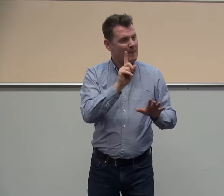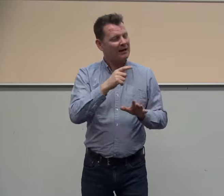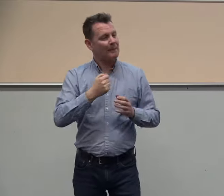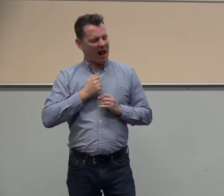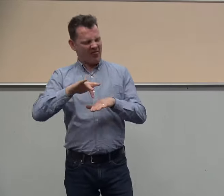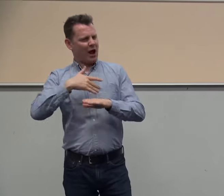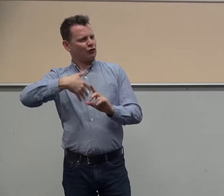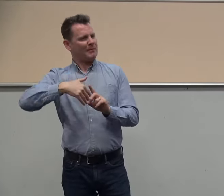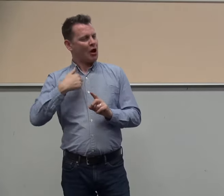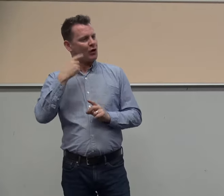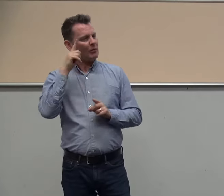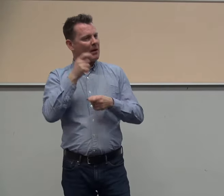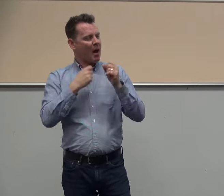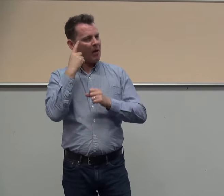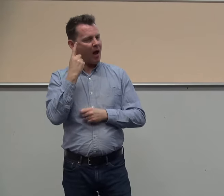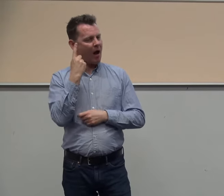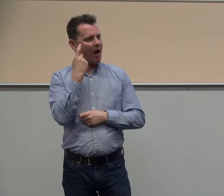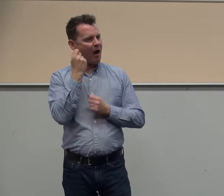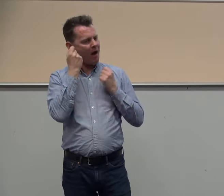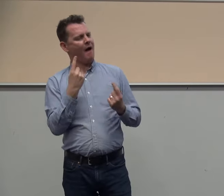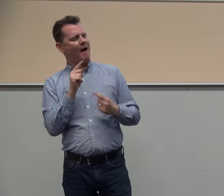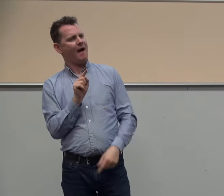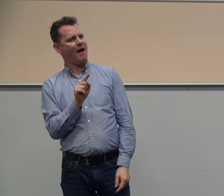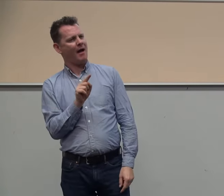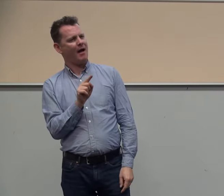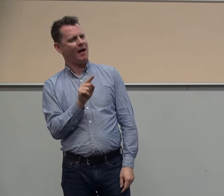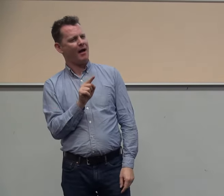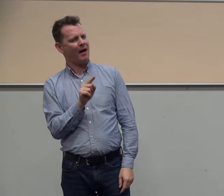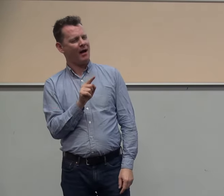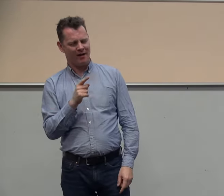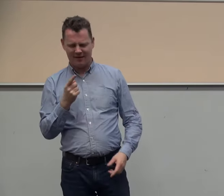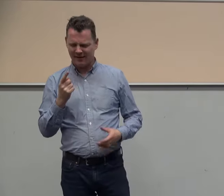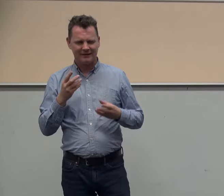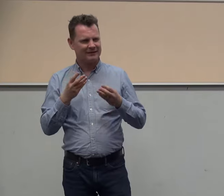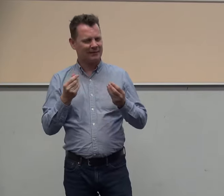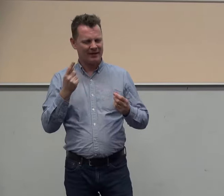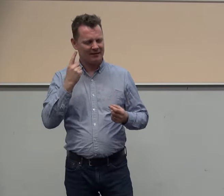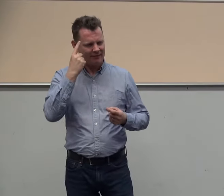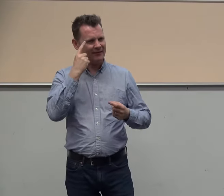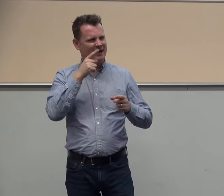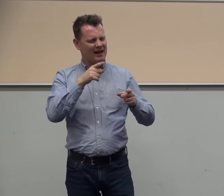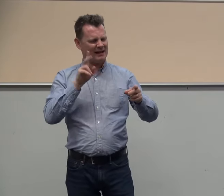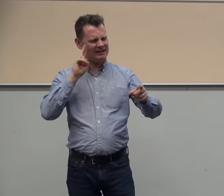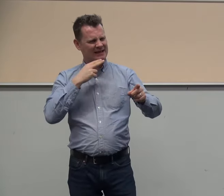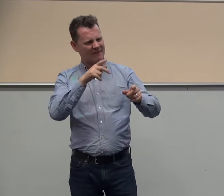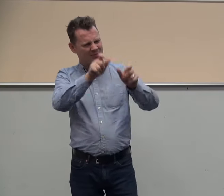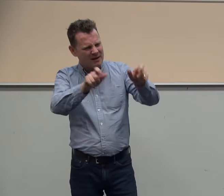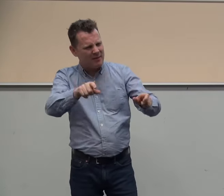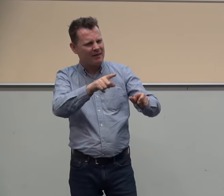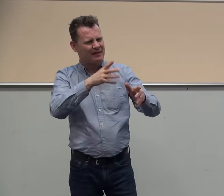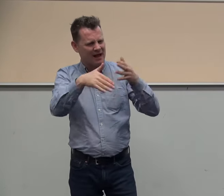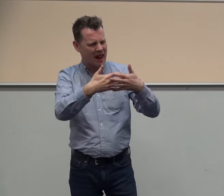for me a kind of exploration of how sign language and how deaf people can participate in a